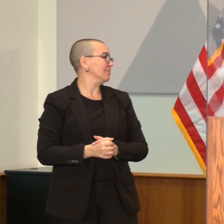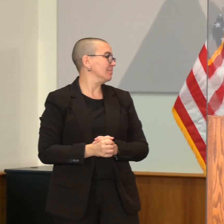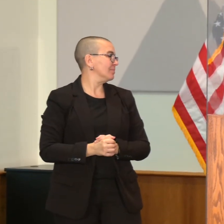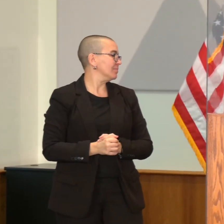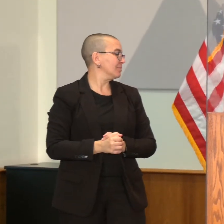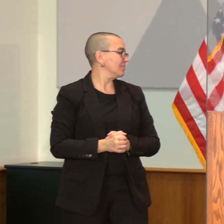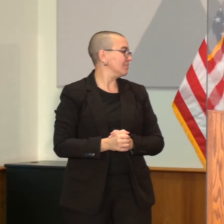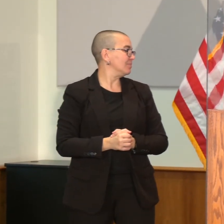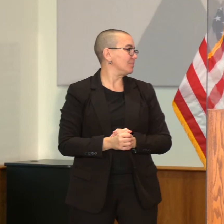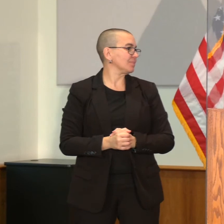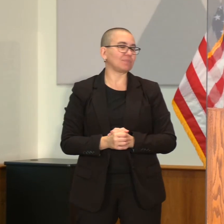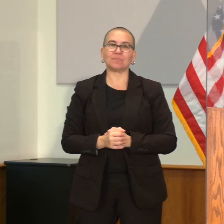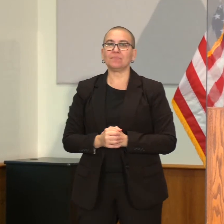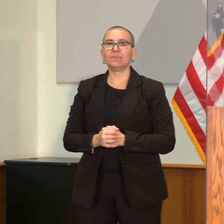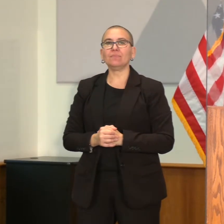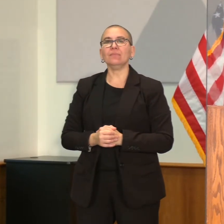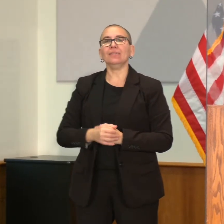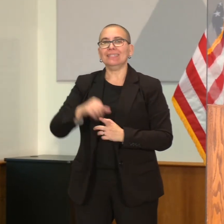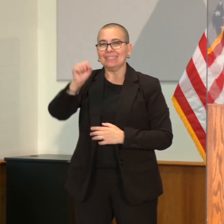We did have a conversation